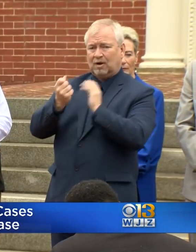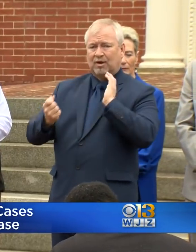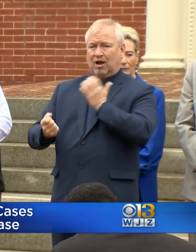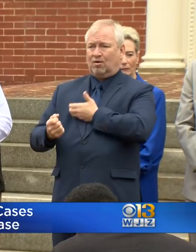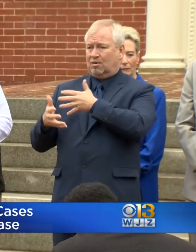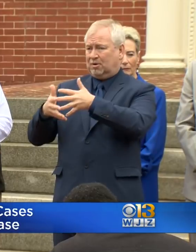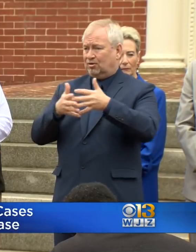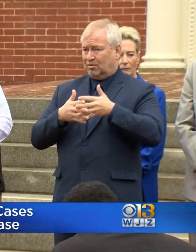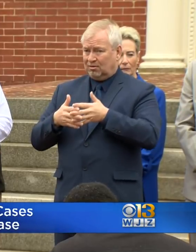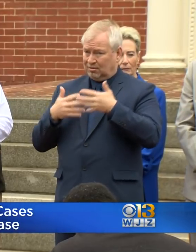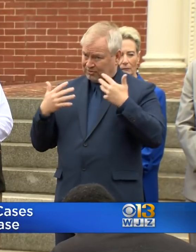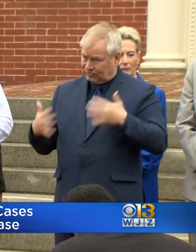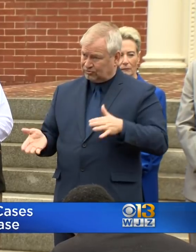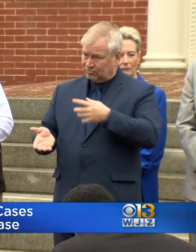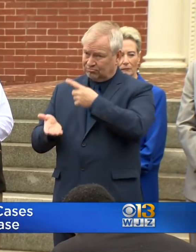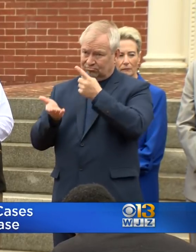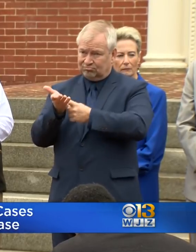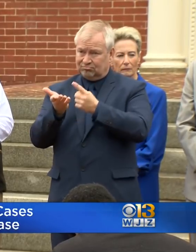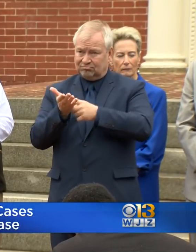rights be